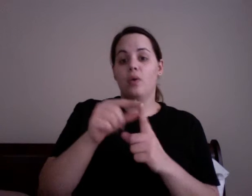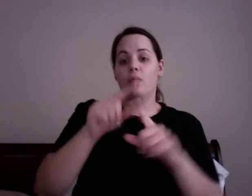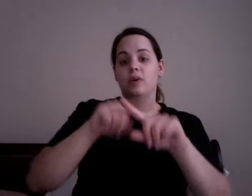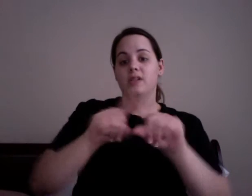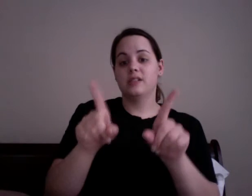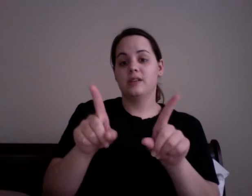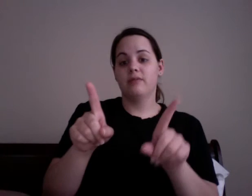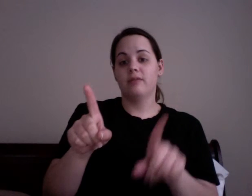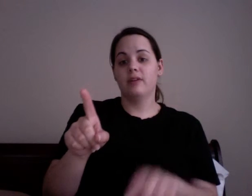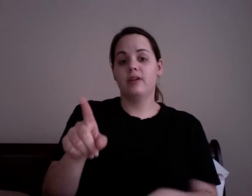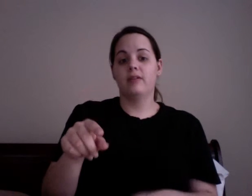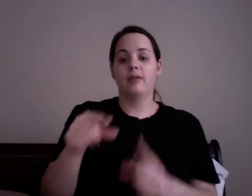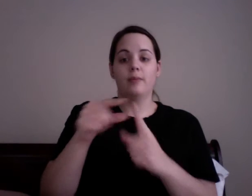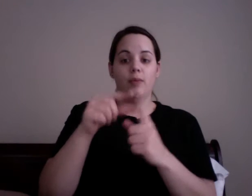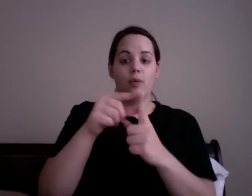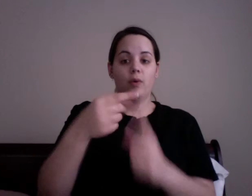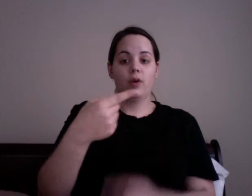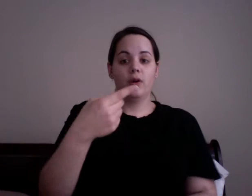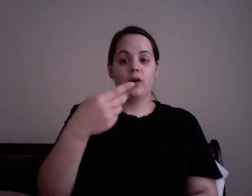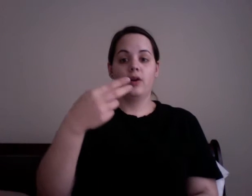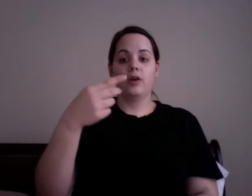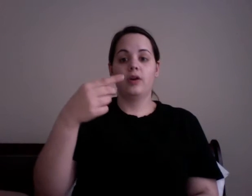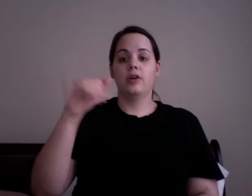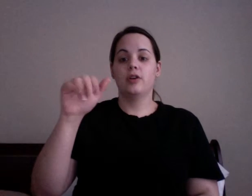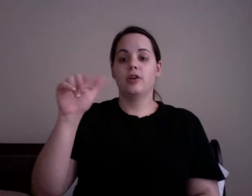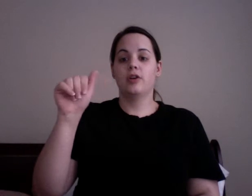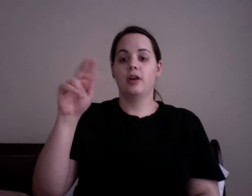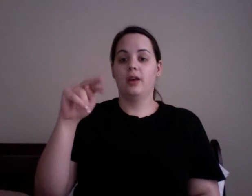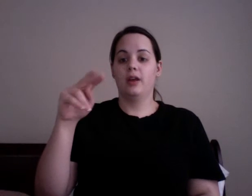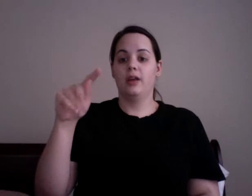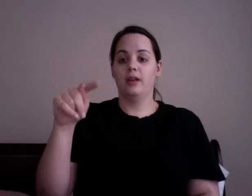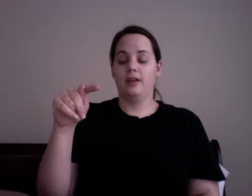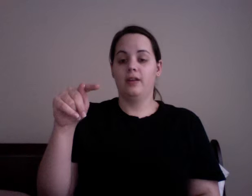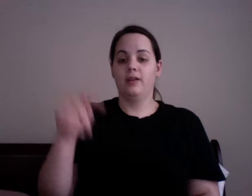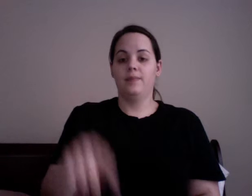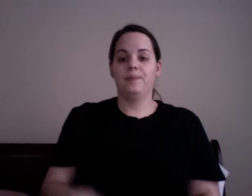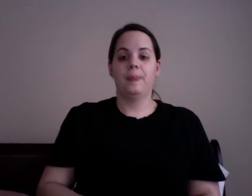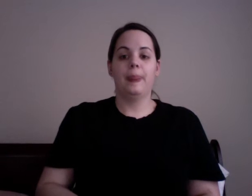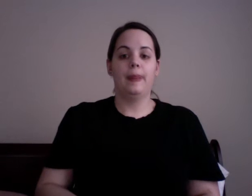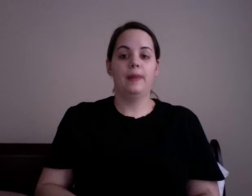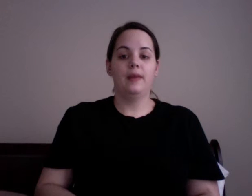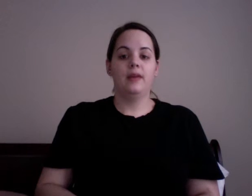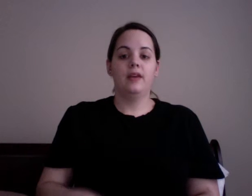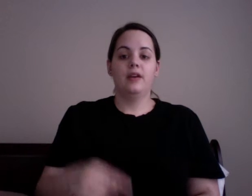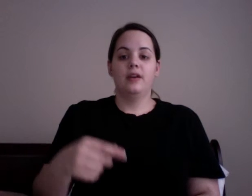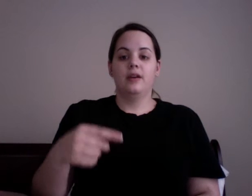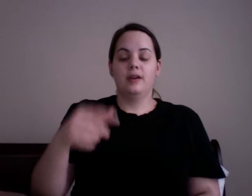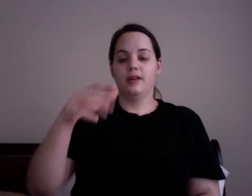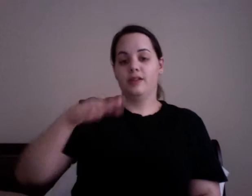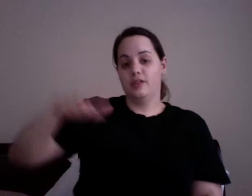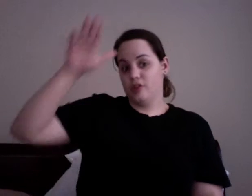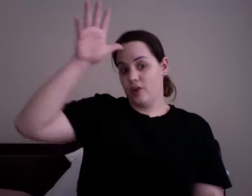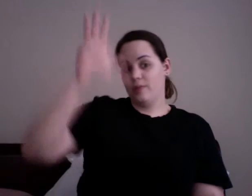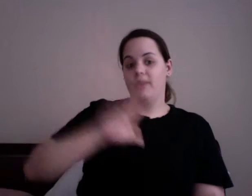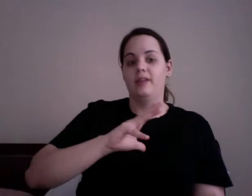giant, isn't it? This word starts with gr. Giant starts with a G too, but it doesn't look like great. So when you